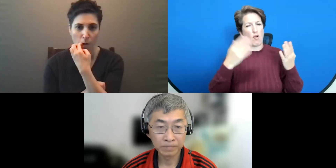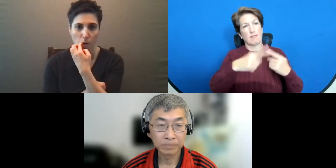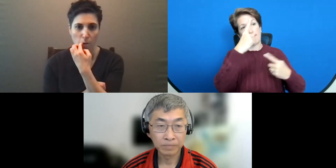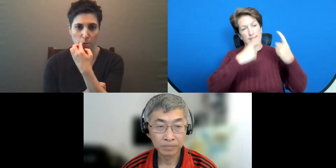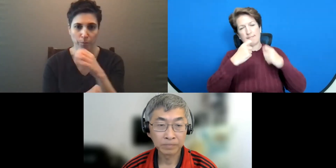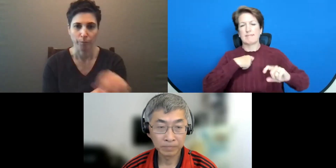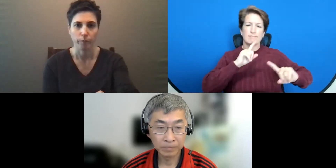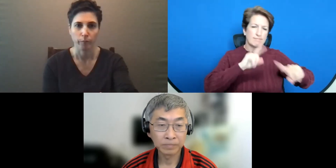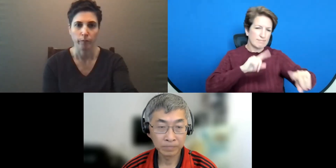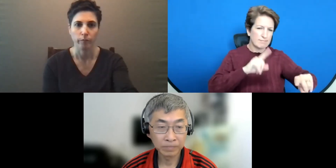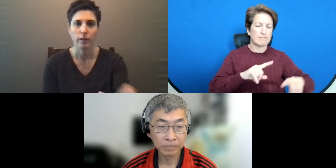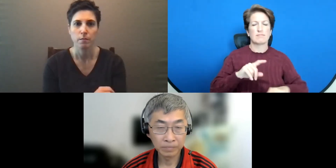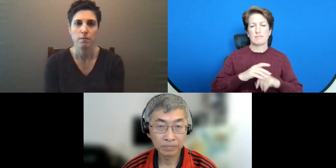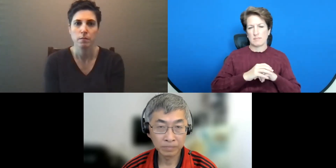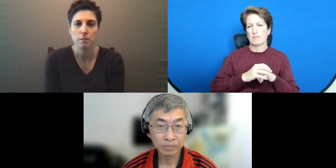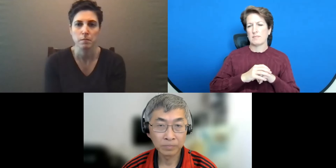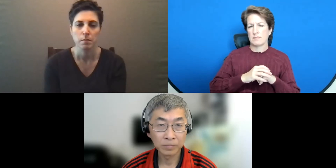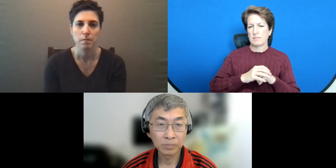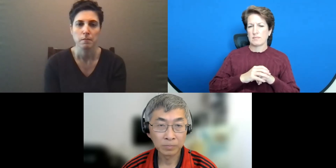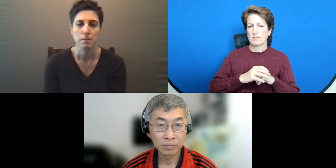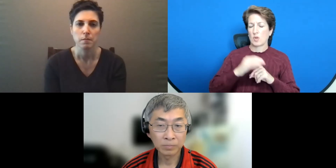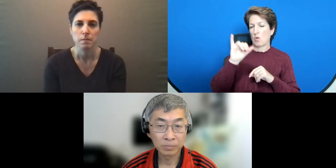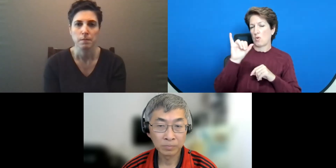health people to